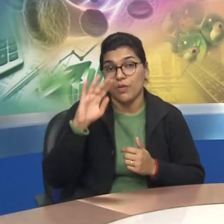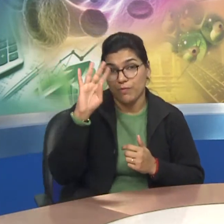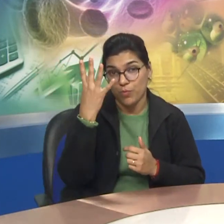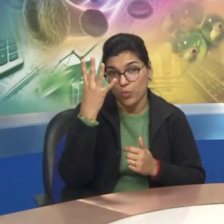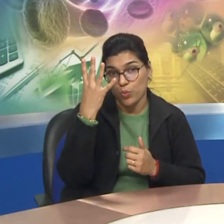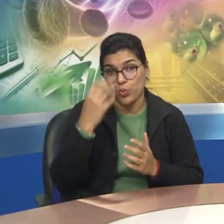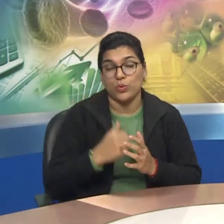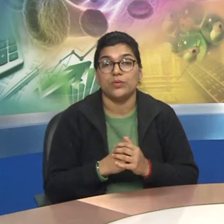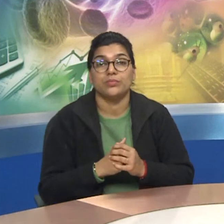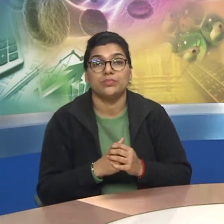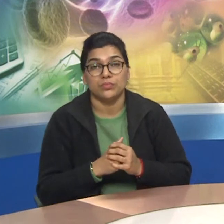Fourth point,